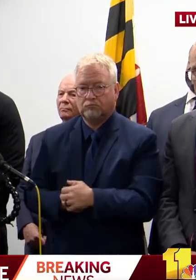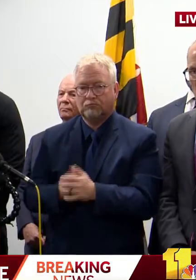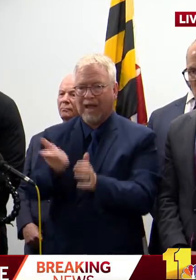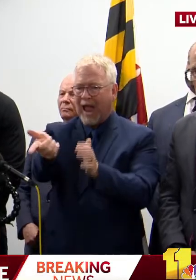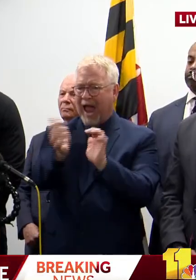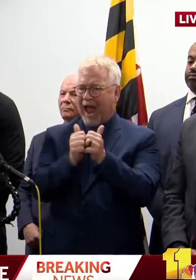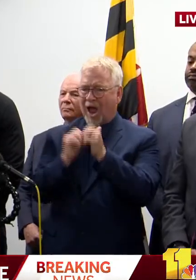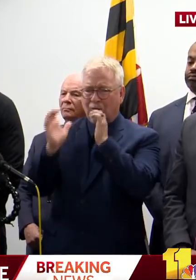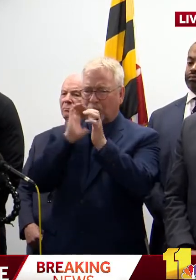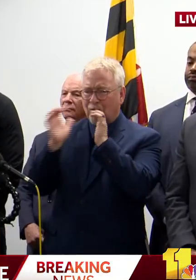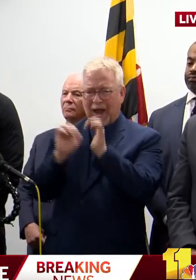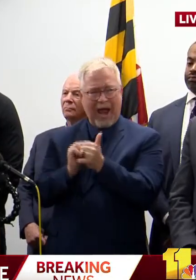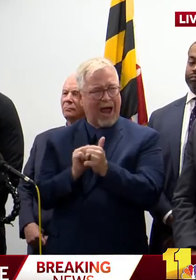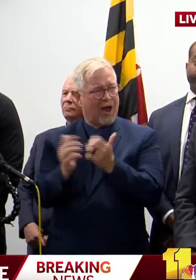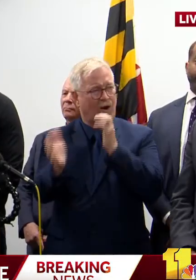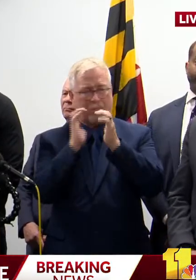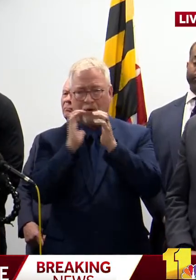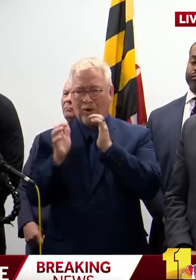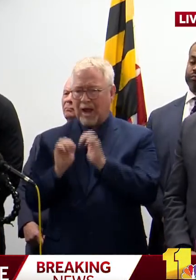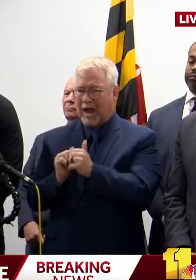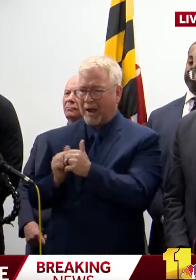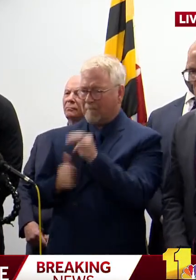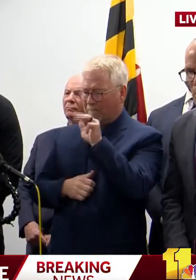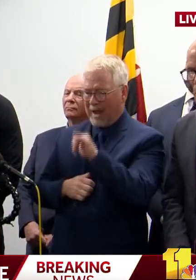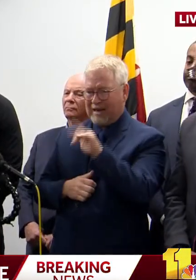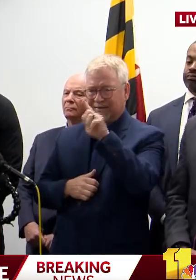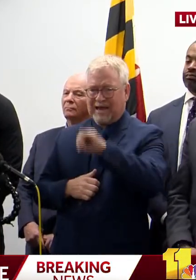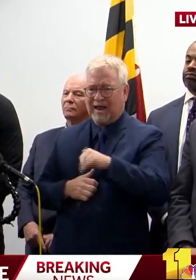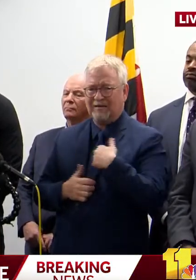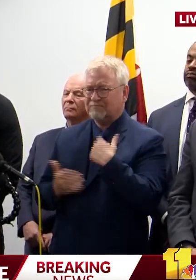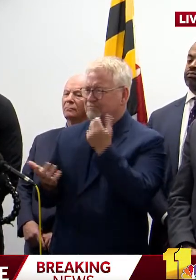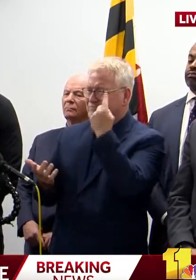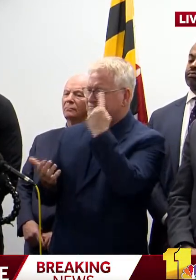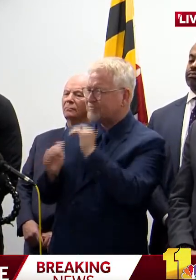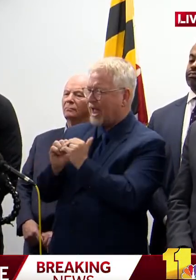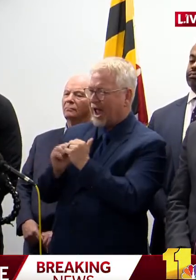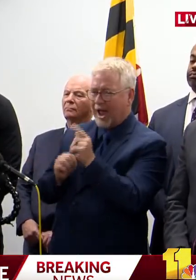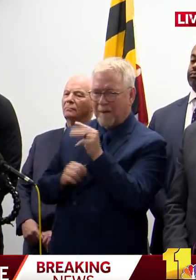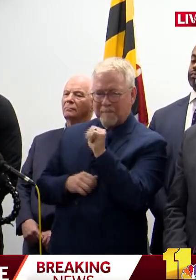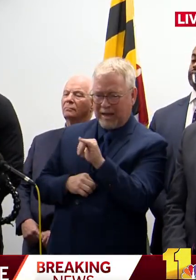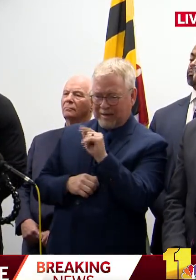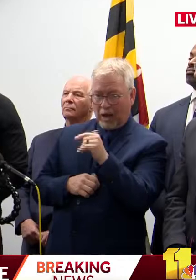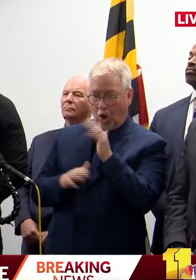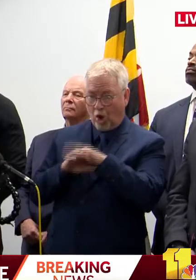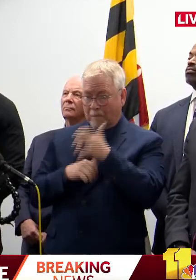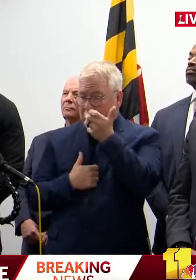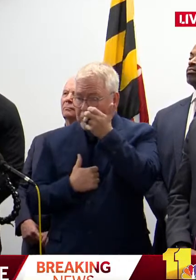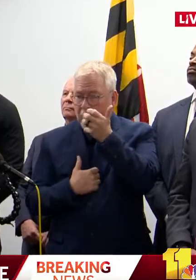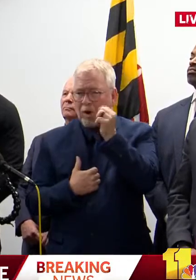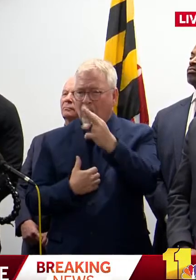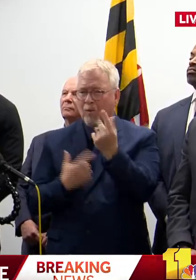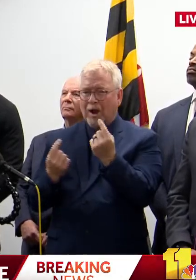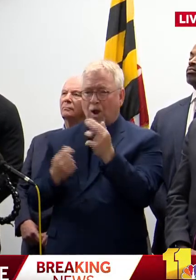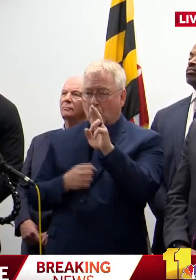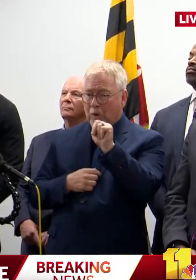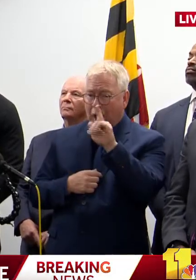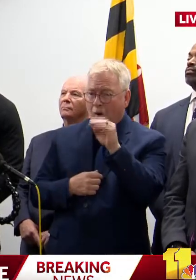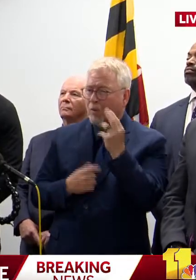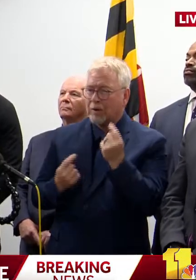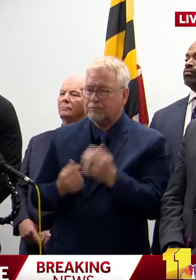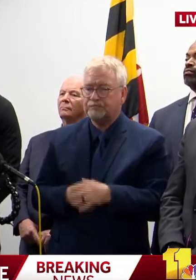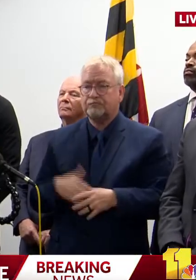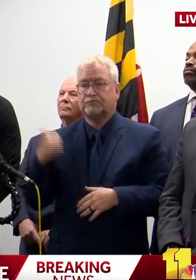that communication happen? This is the first I've heard of it. How were they able to communicate with the crew? Was it on the other radio channel? Well, with the first